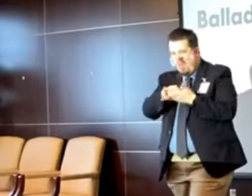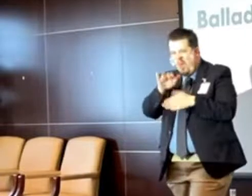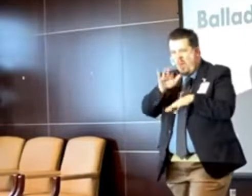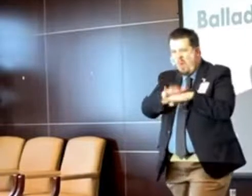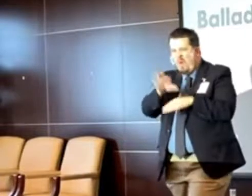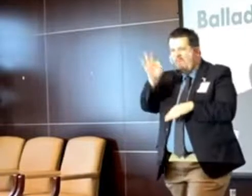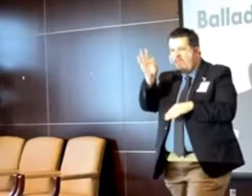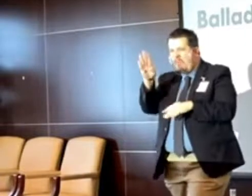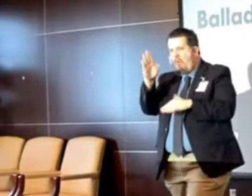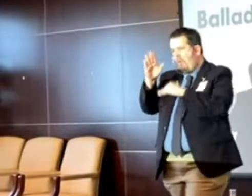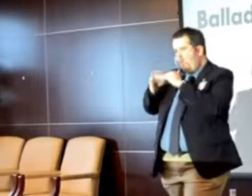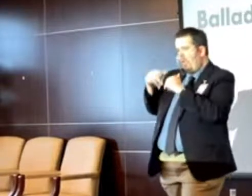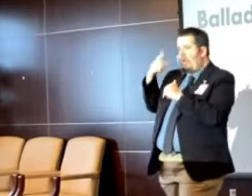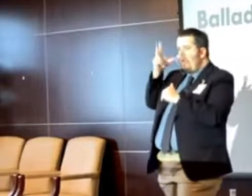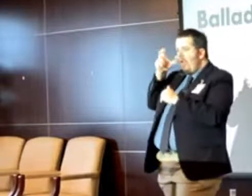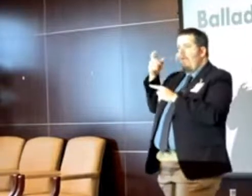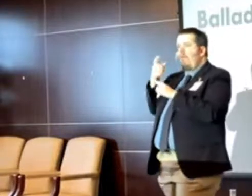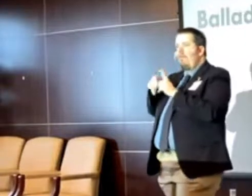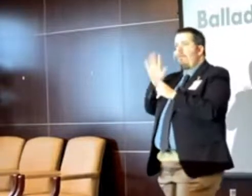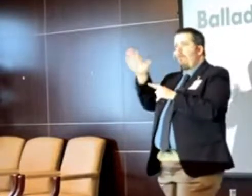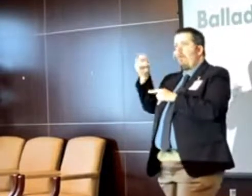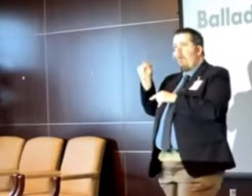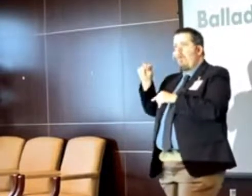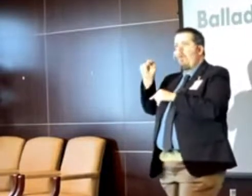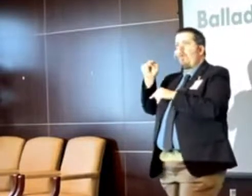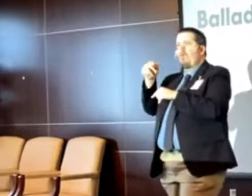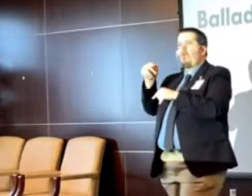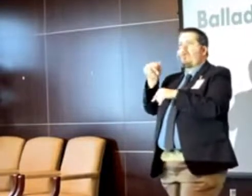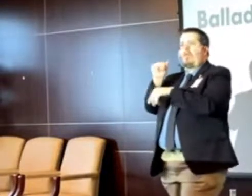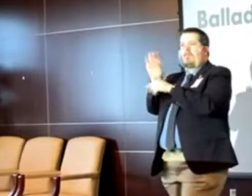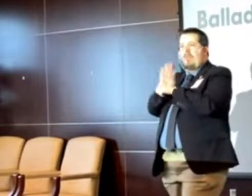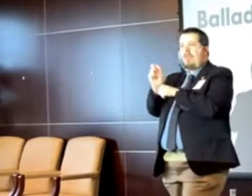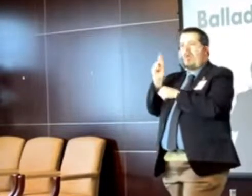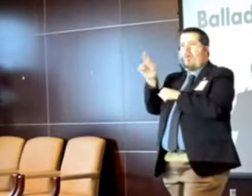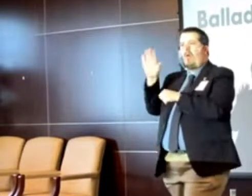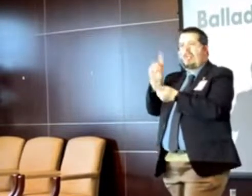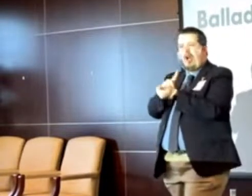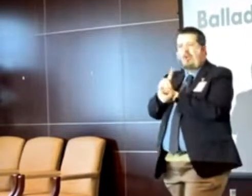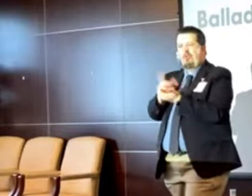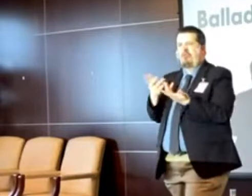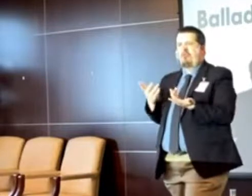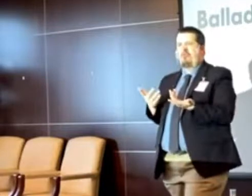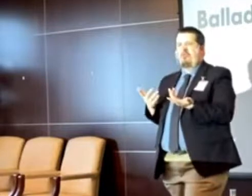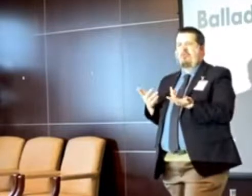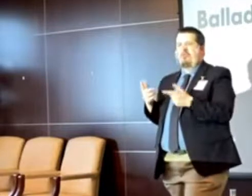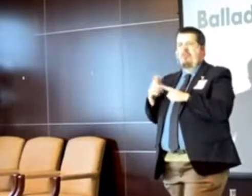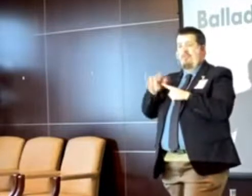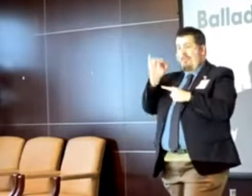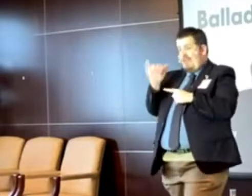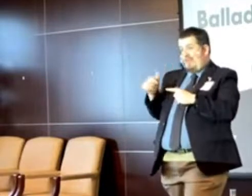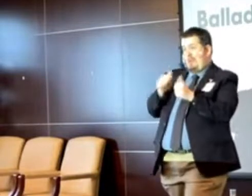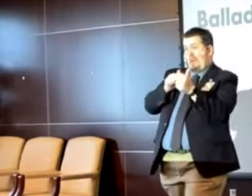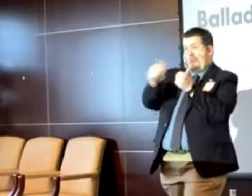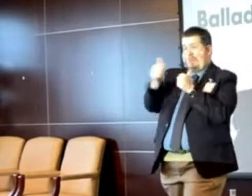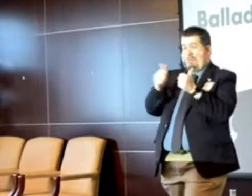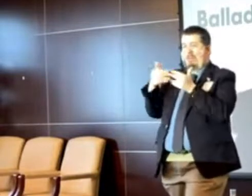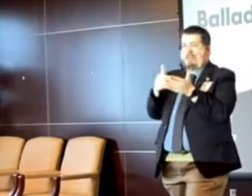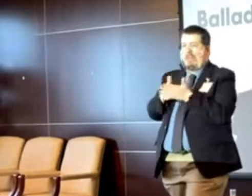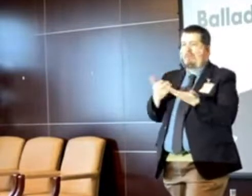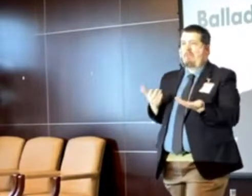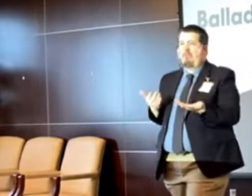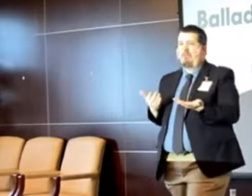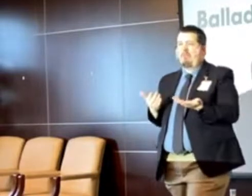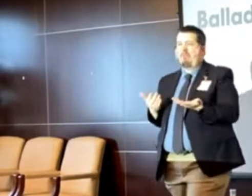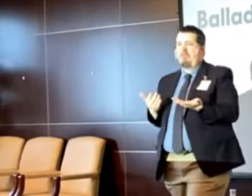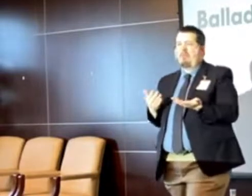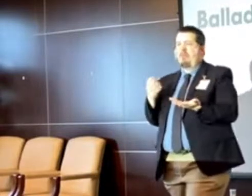media before they would their own employer or physician. But nevertheless, that's what we're competing with. So we're